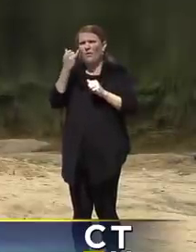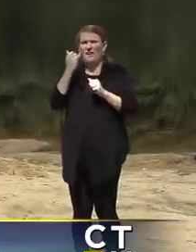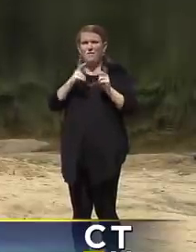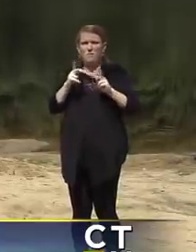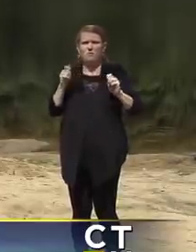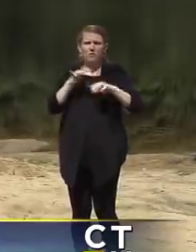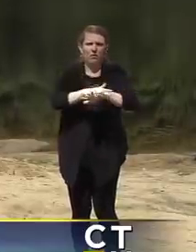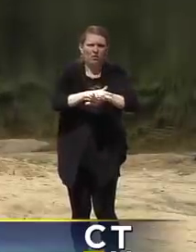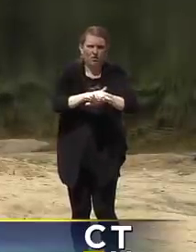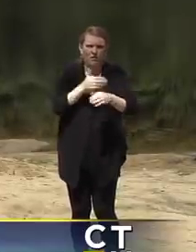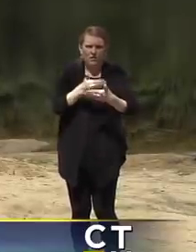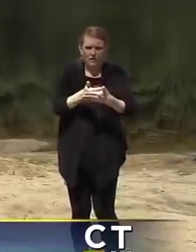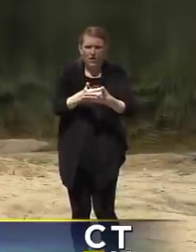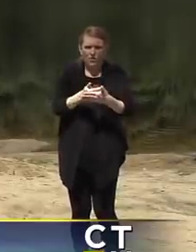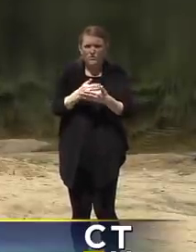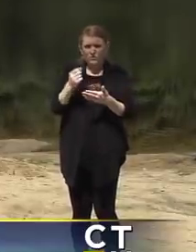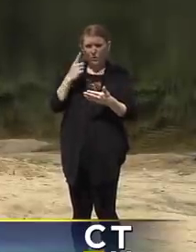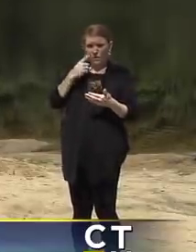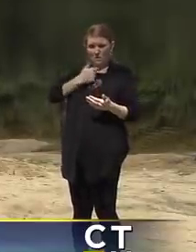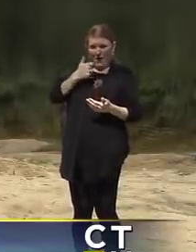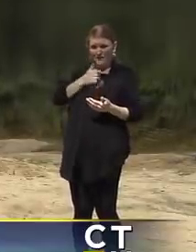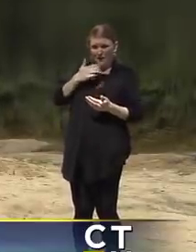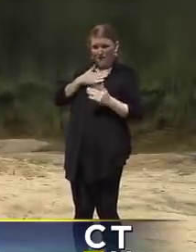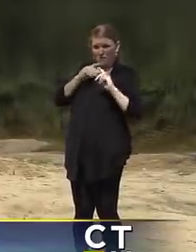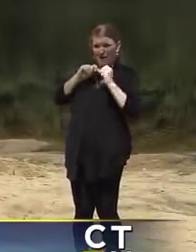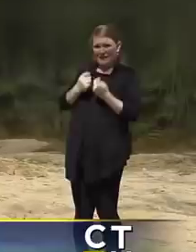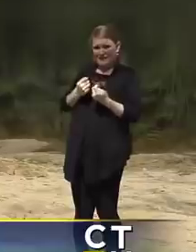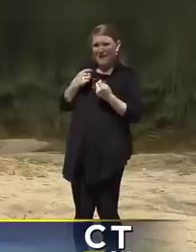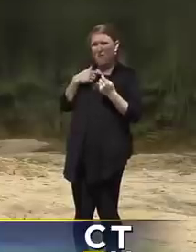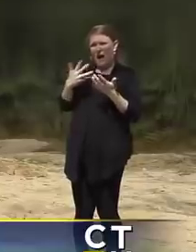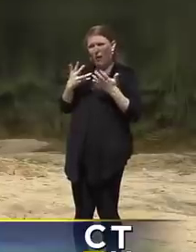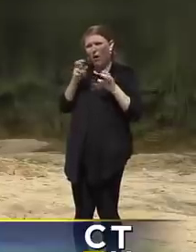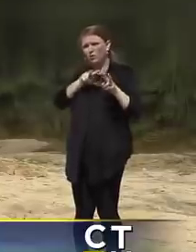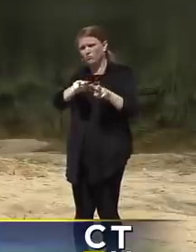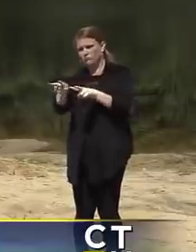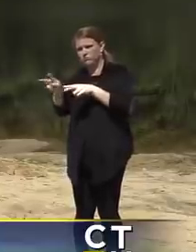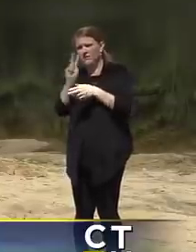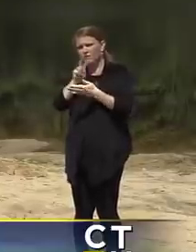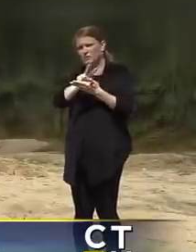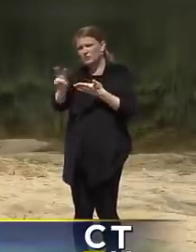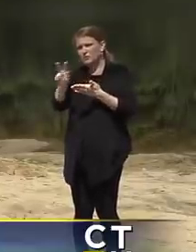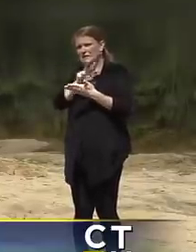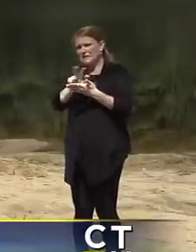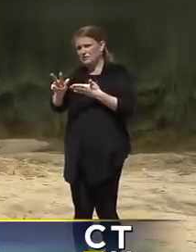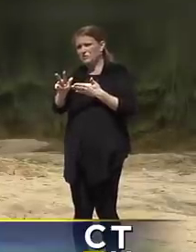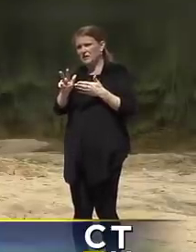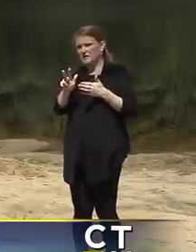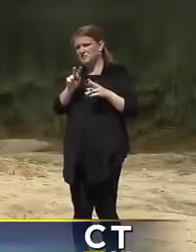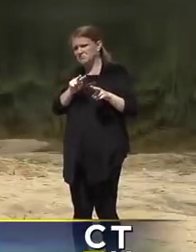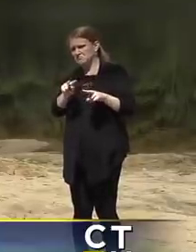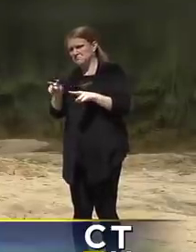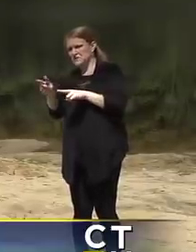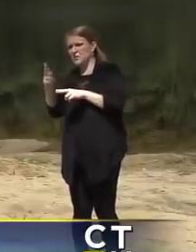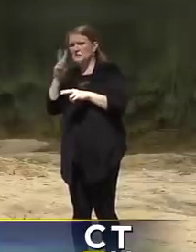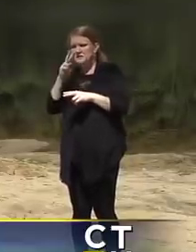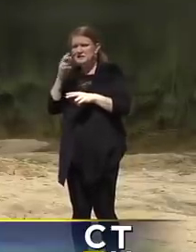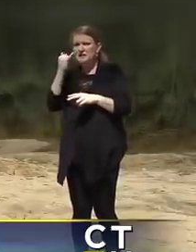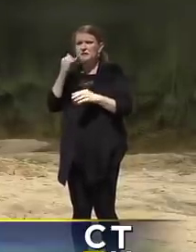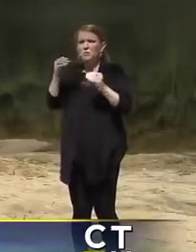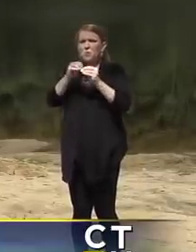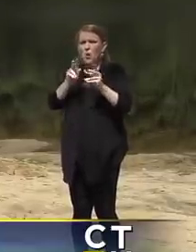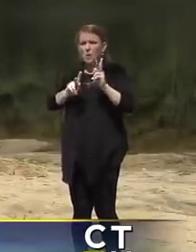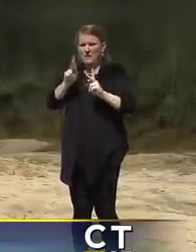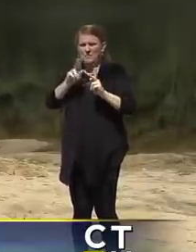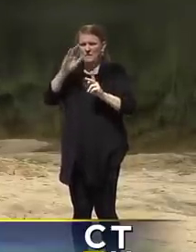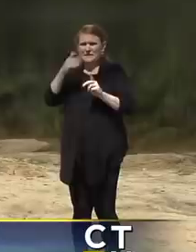give it 2 to 3 weeks, 2 to 3 weeks to see if we see much evidence of symptoms. We'll have 2 to 3 weeks of more testing. That